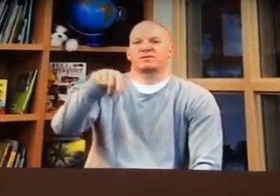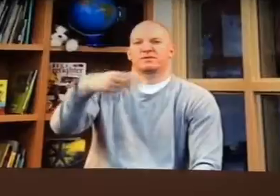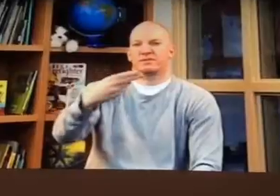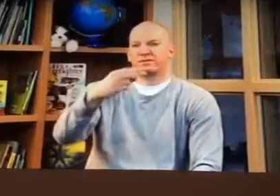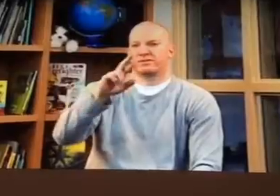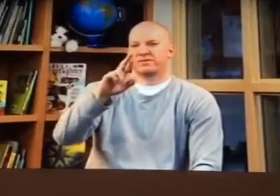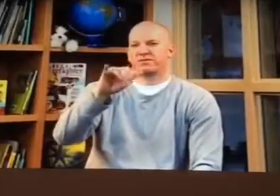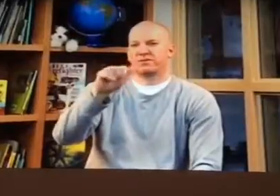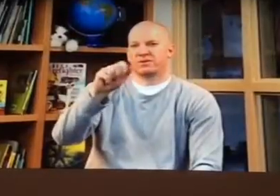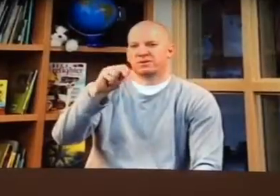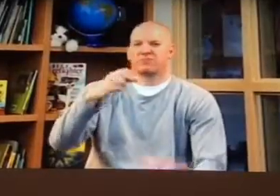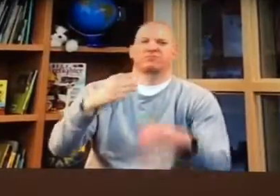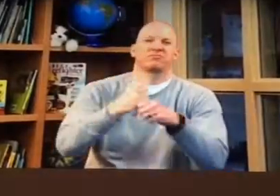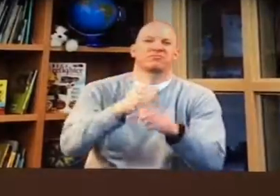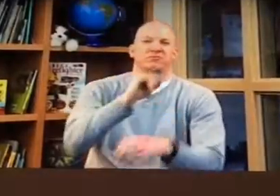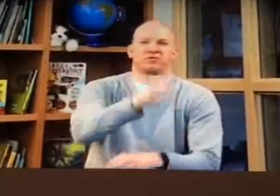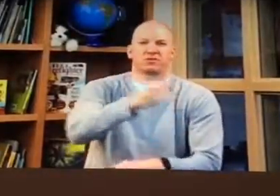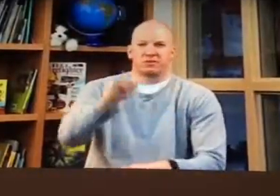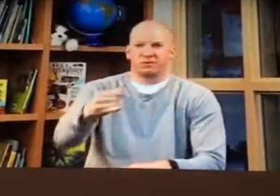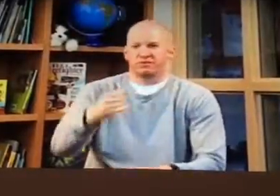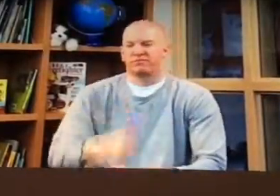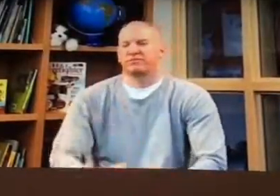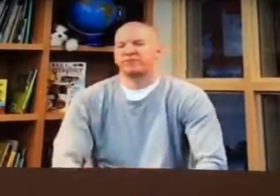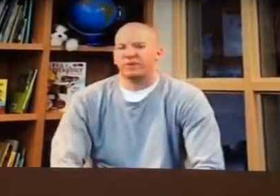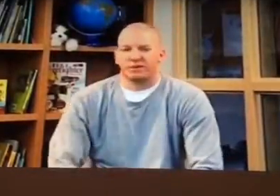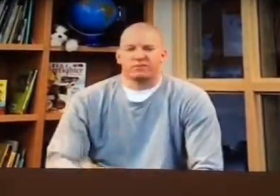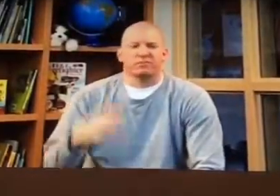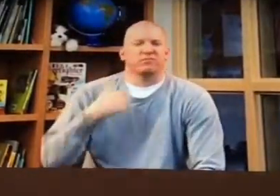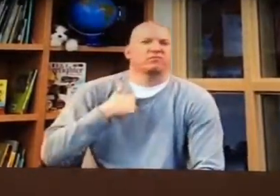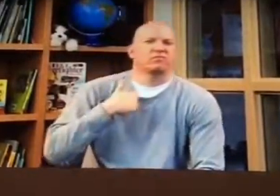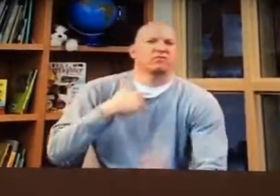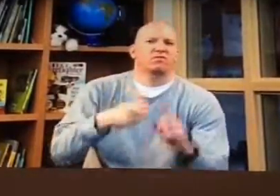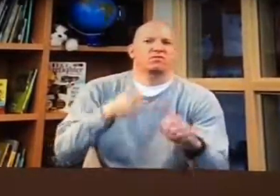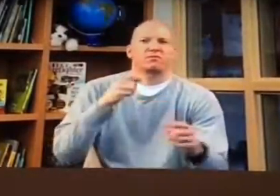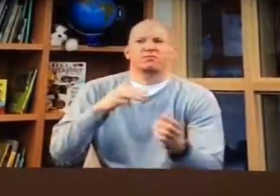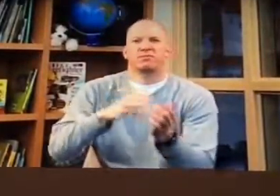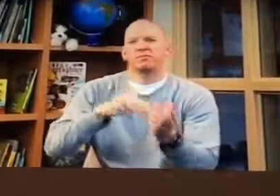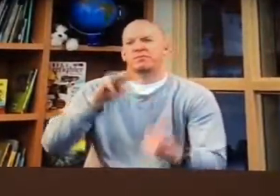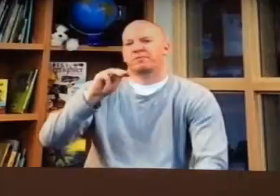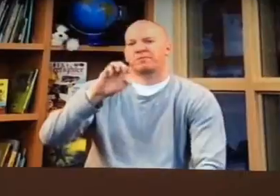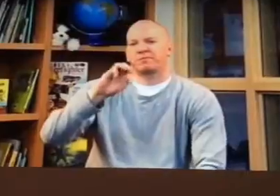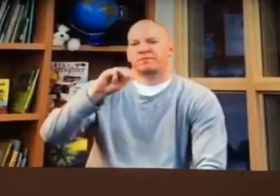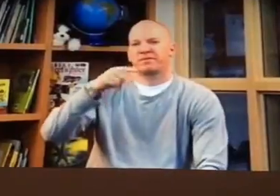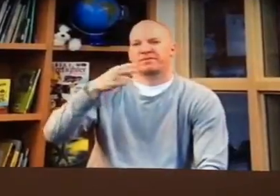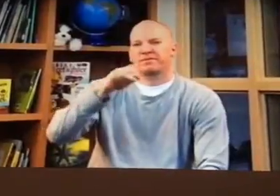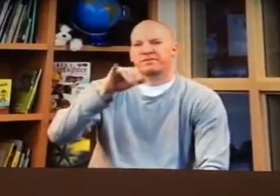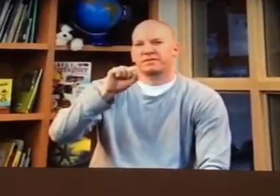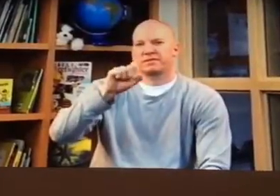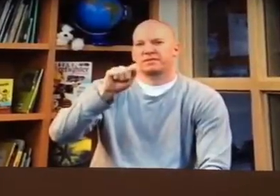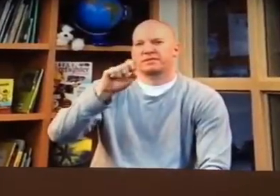Hello, my name is Joseph Ryan, JJ for short. I am